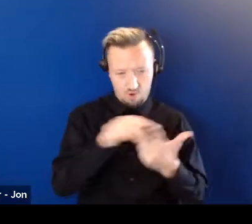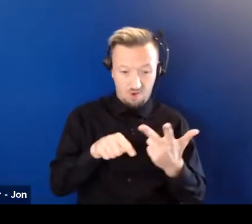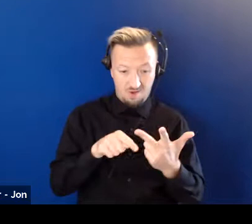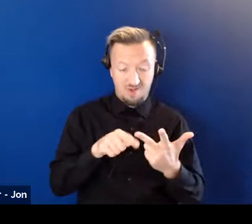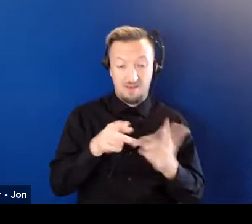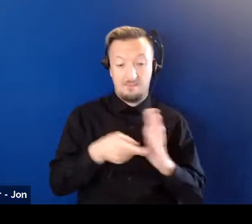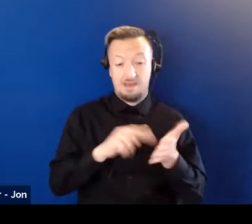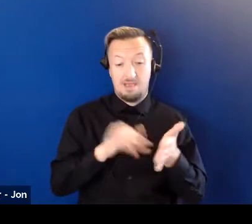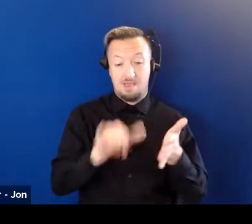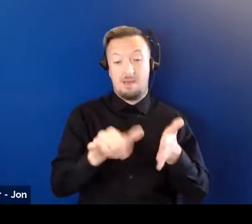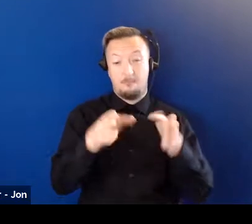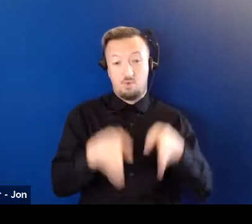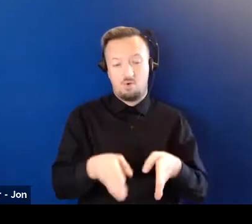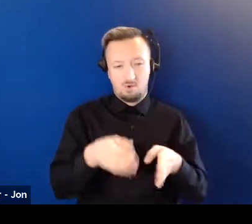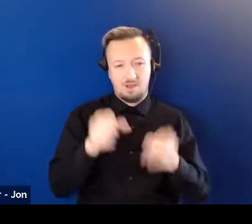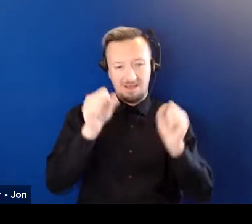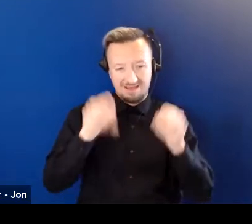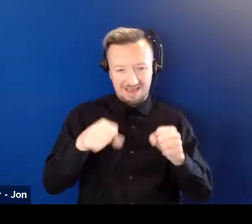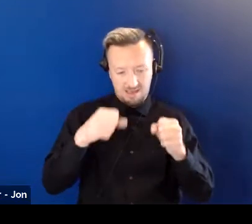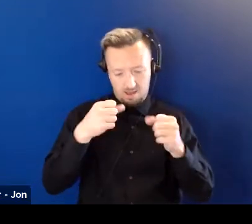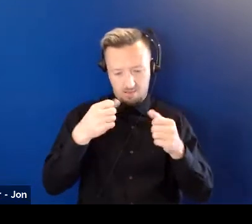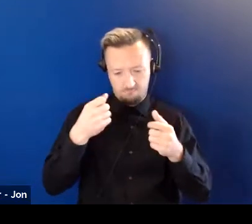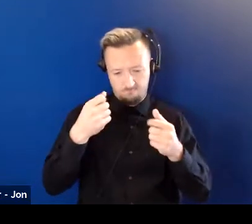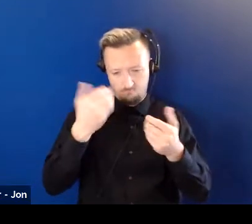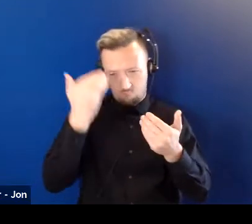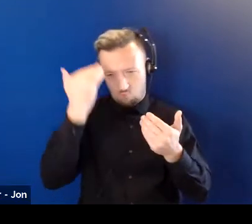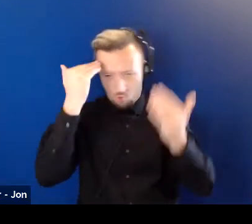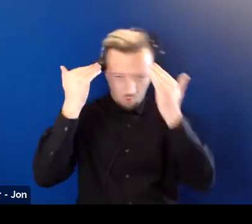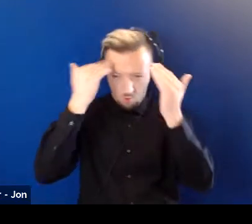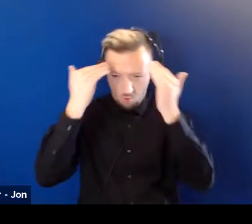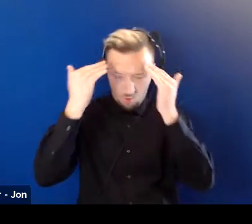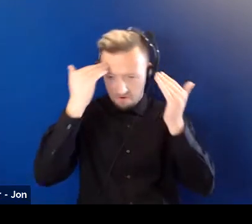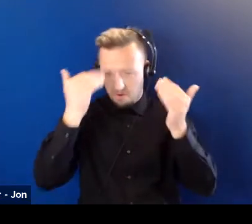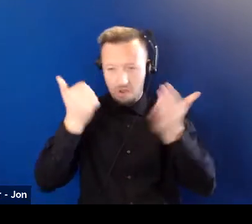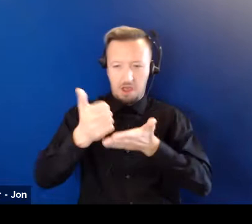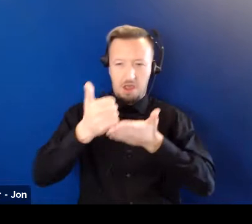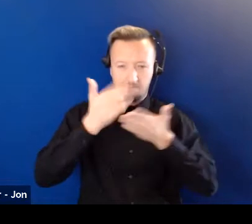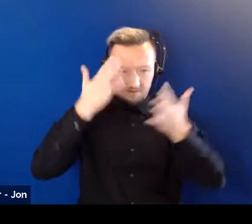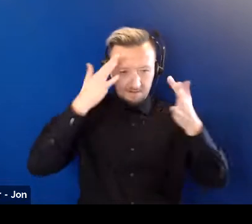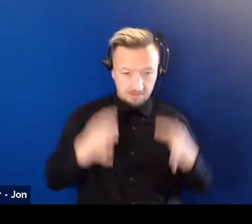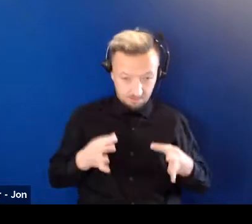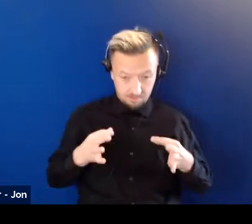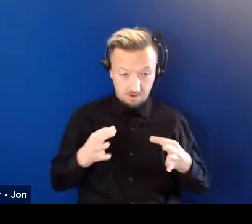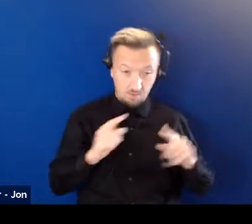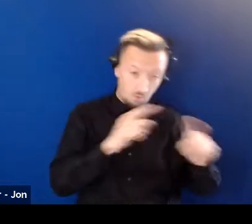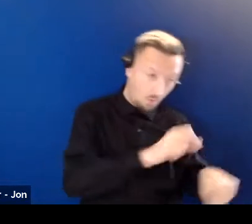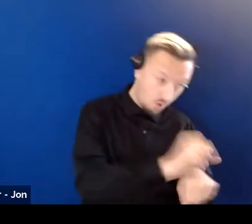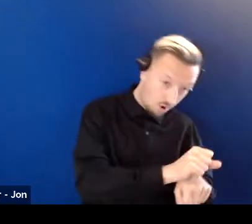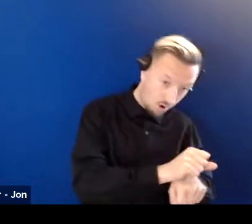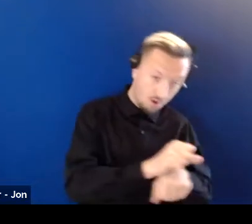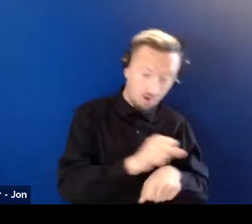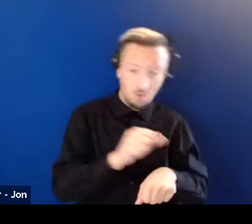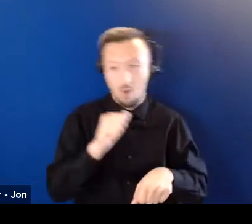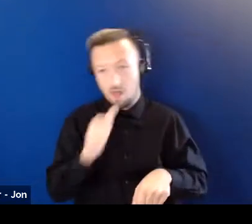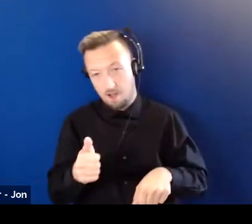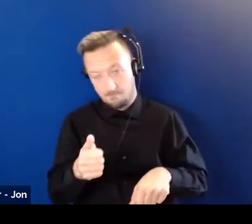any benefits or public assistance they're receiving and making an informed choice about entering the workforce.